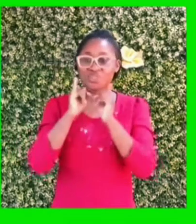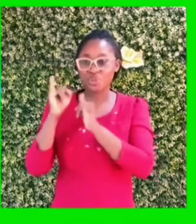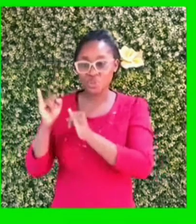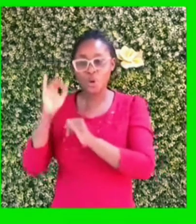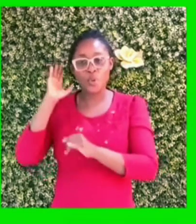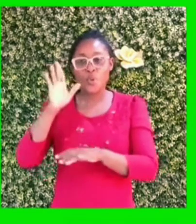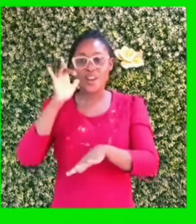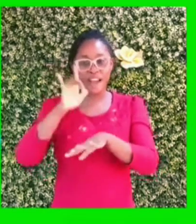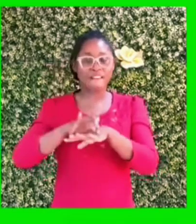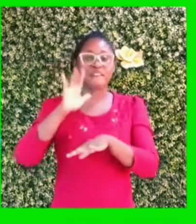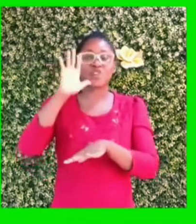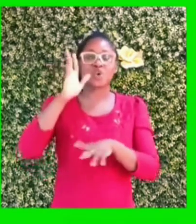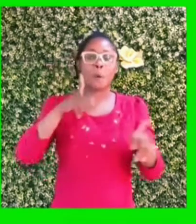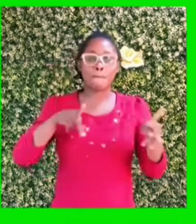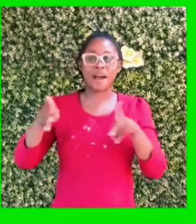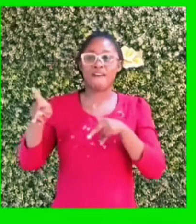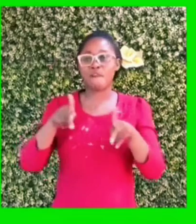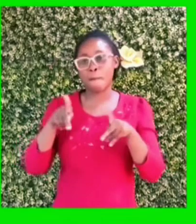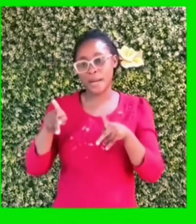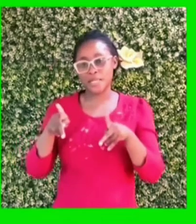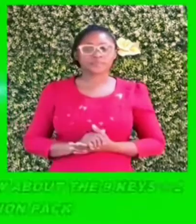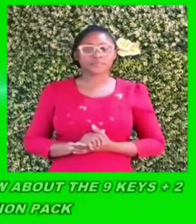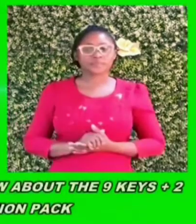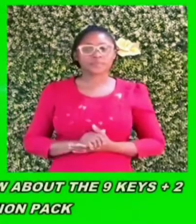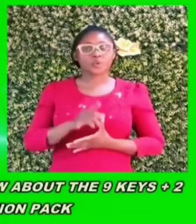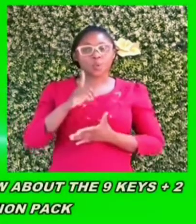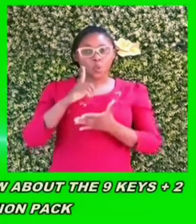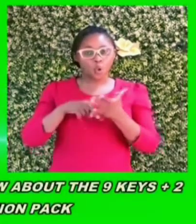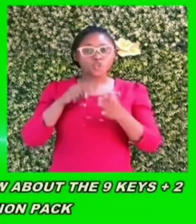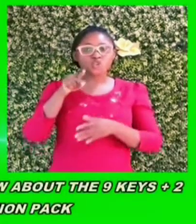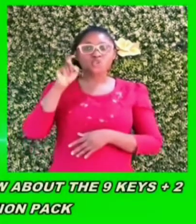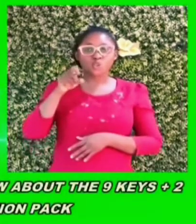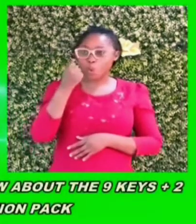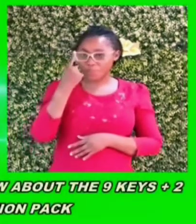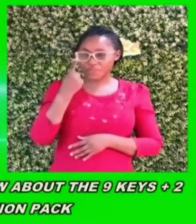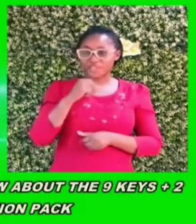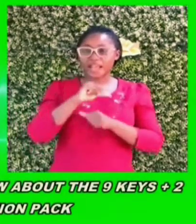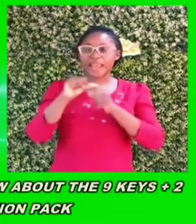instruction will be detrimental to your performance.